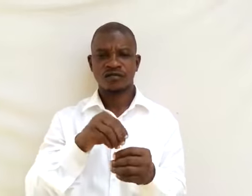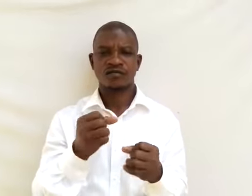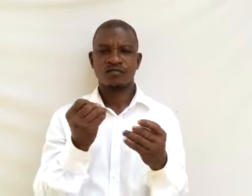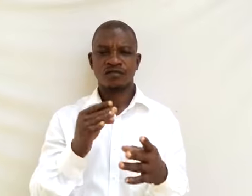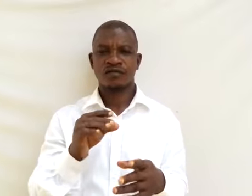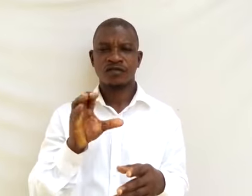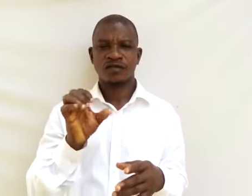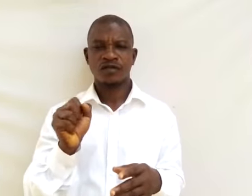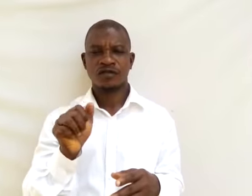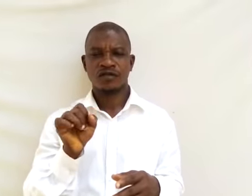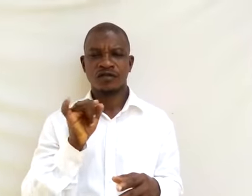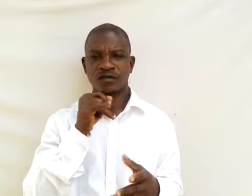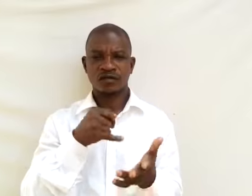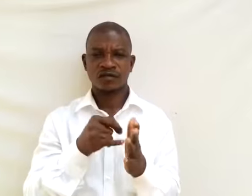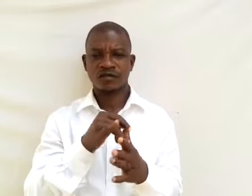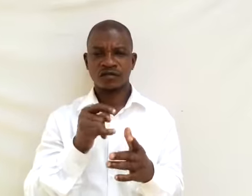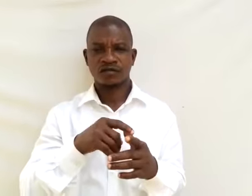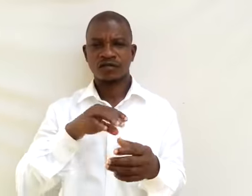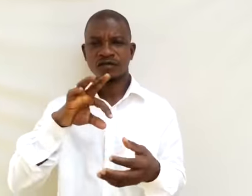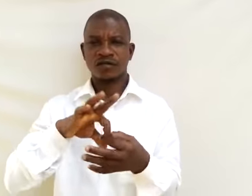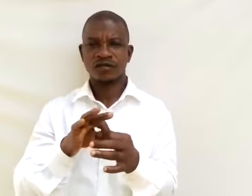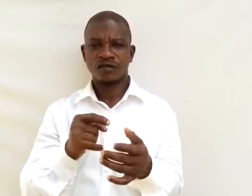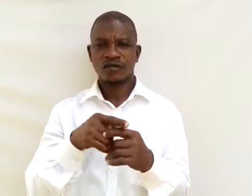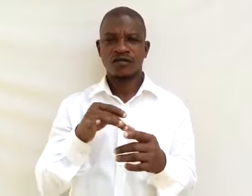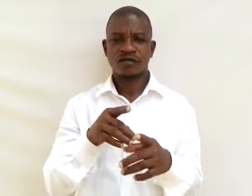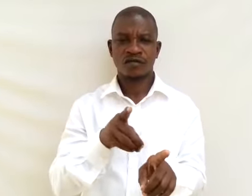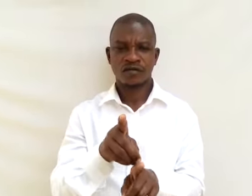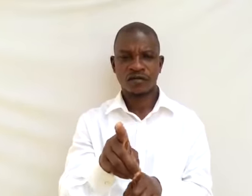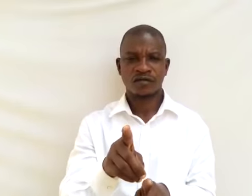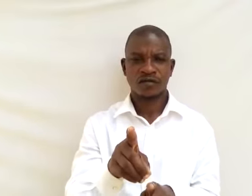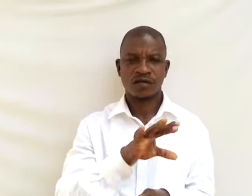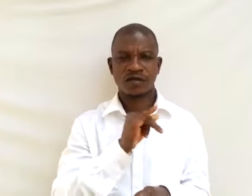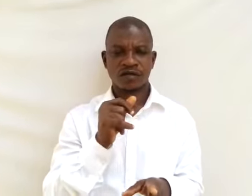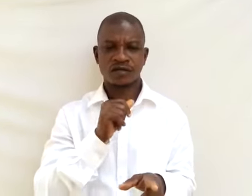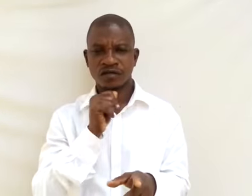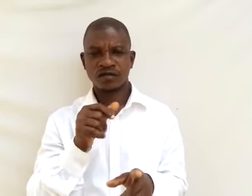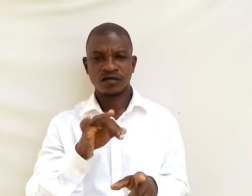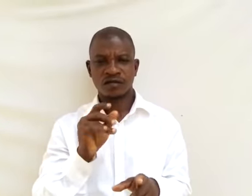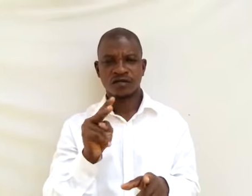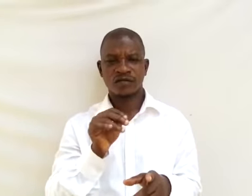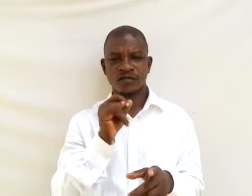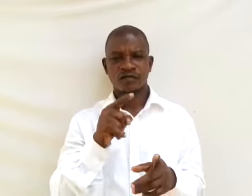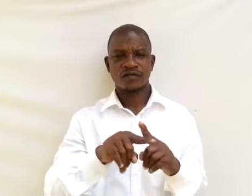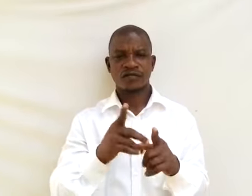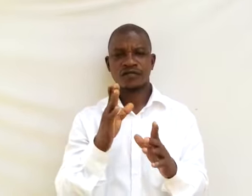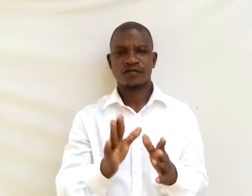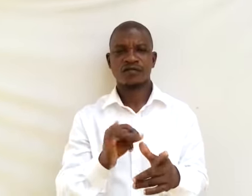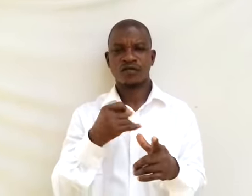cases, it is a combination of direct and inverse variation of two or